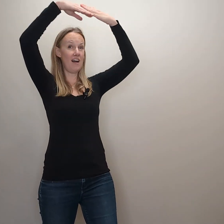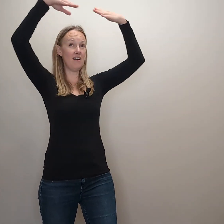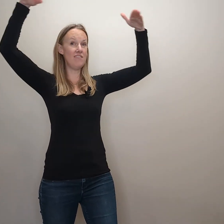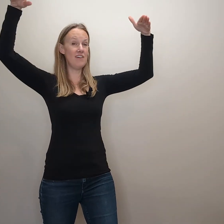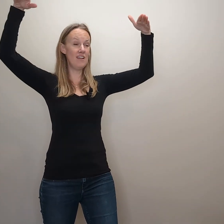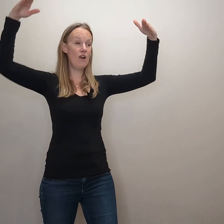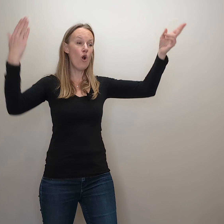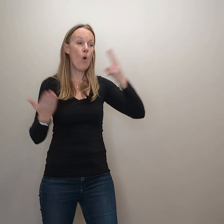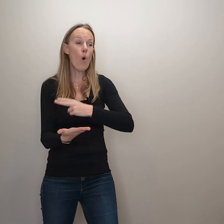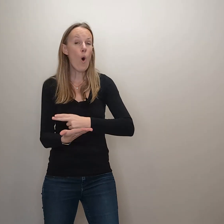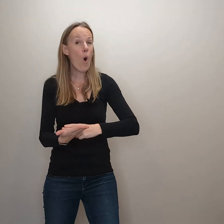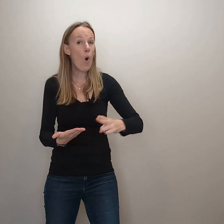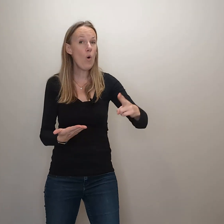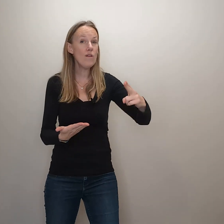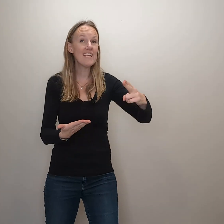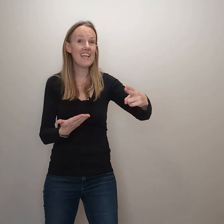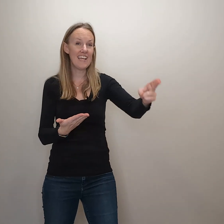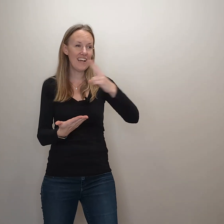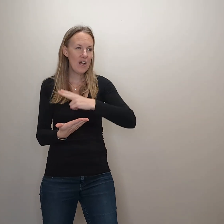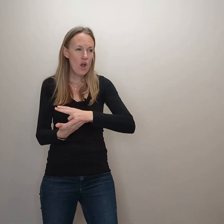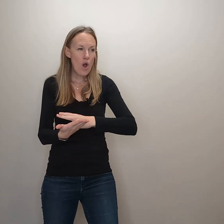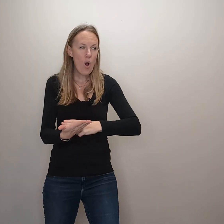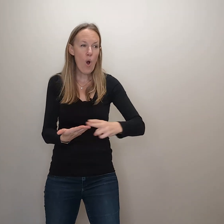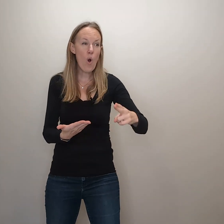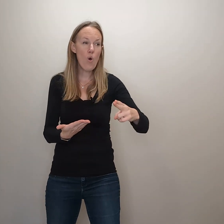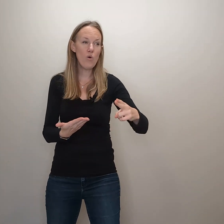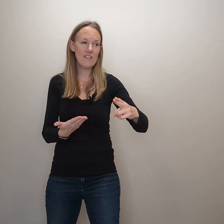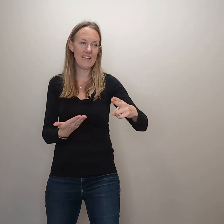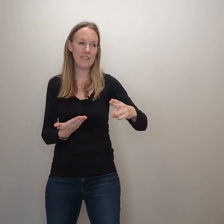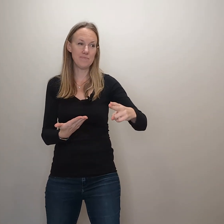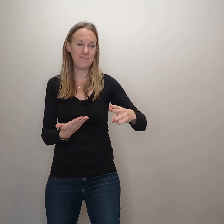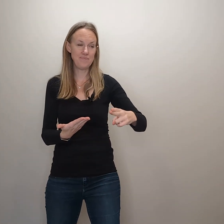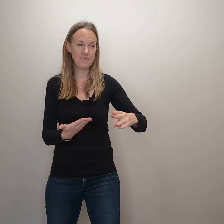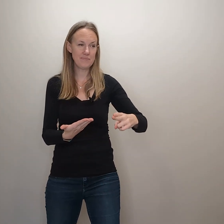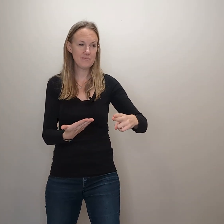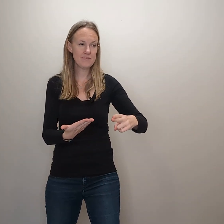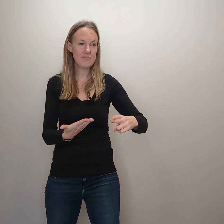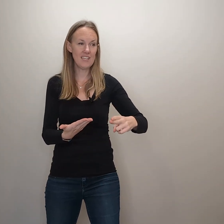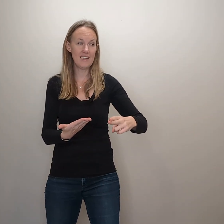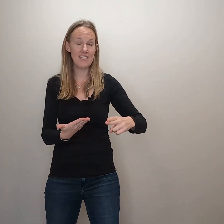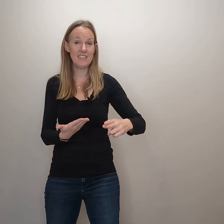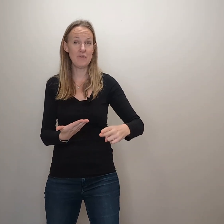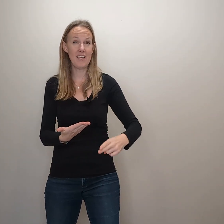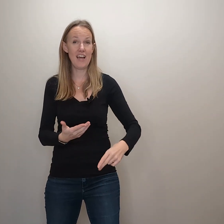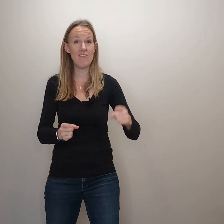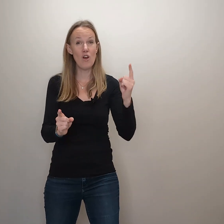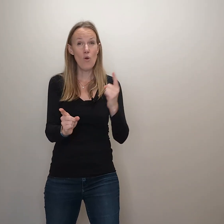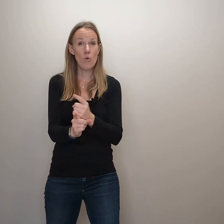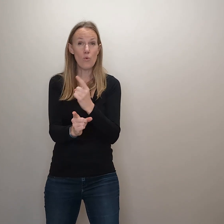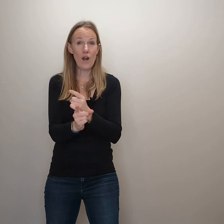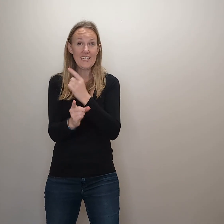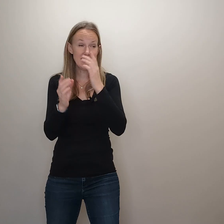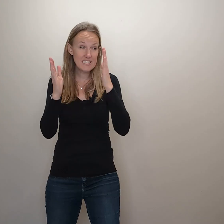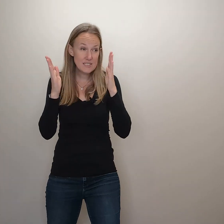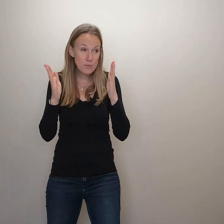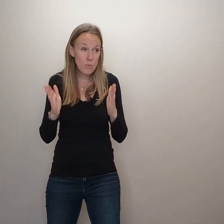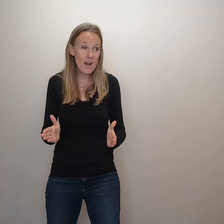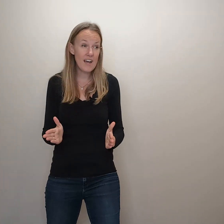above, holy, holy. Okay, and then we have righteous